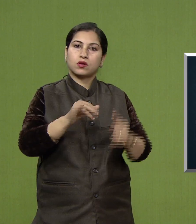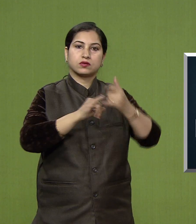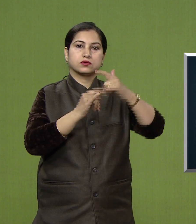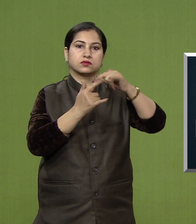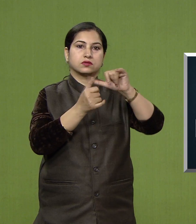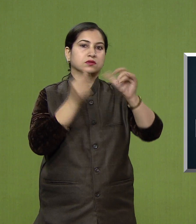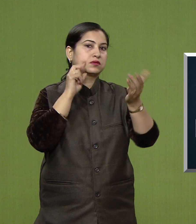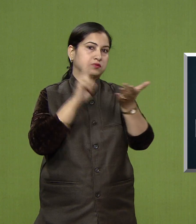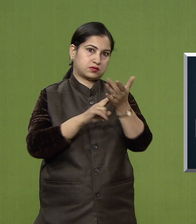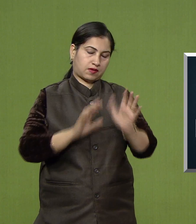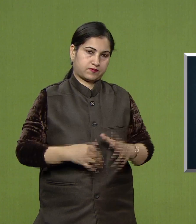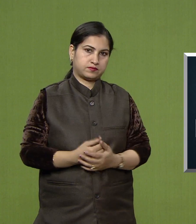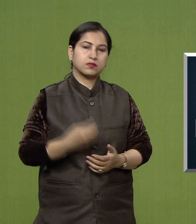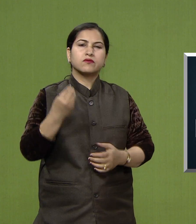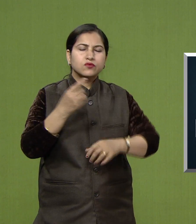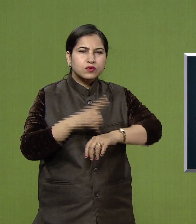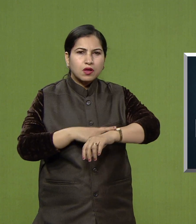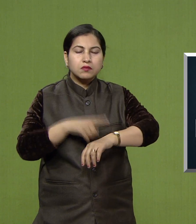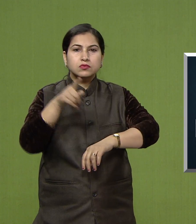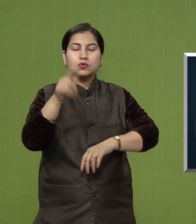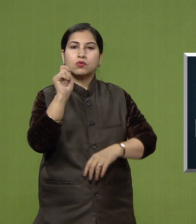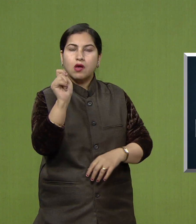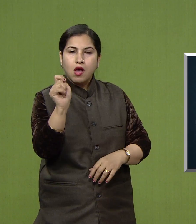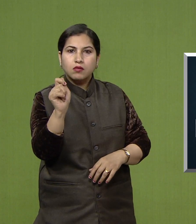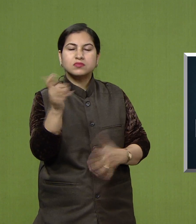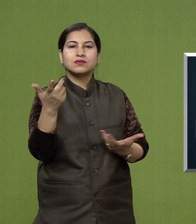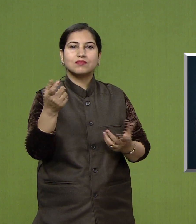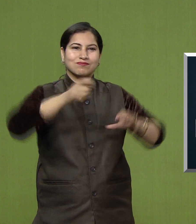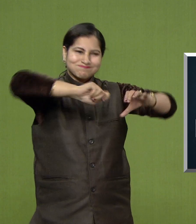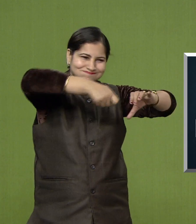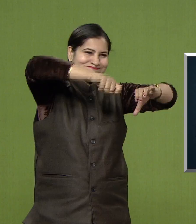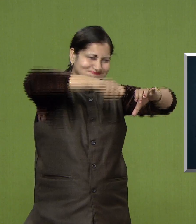Sometimes when you work with grease, you stain your clothes.